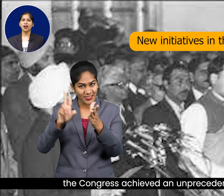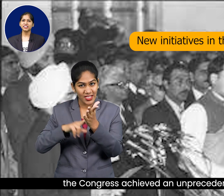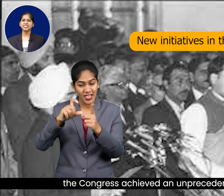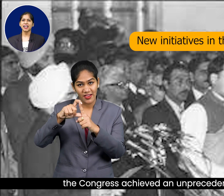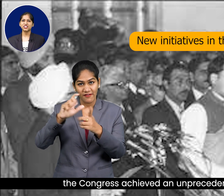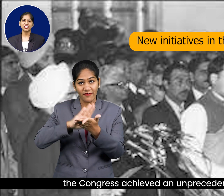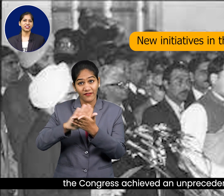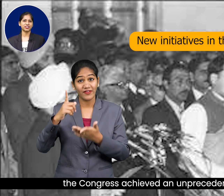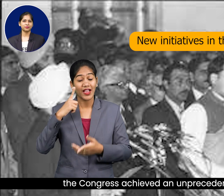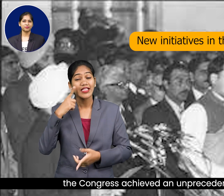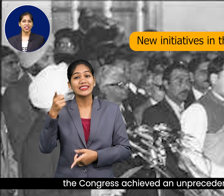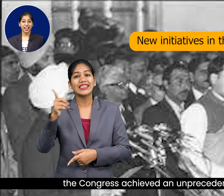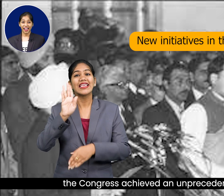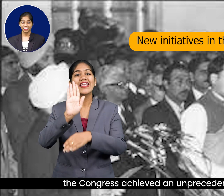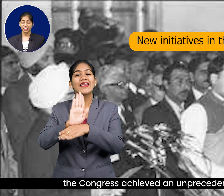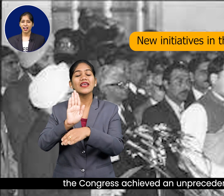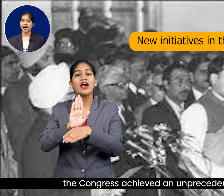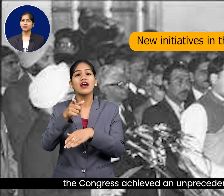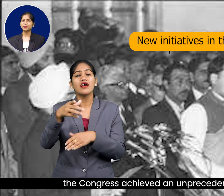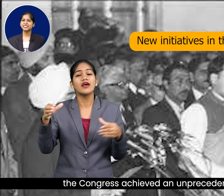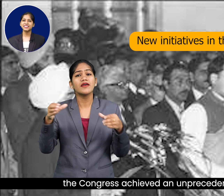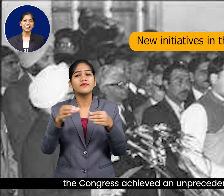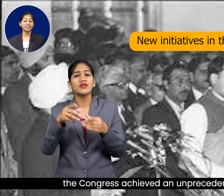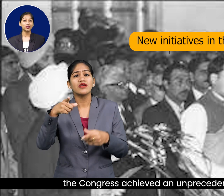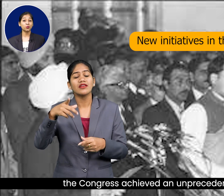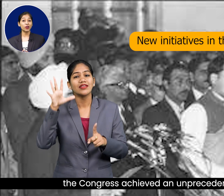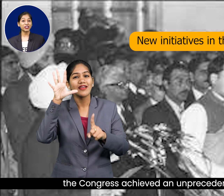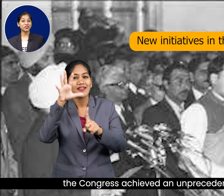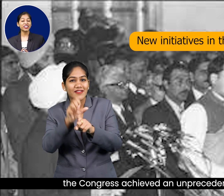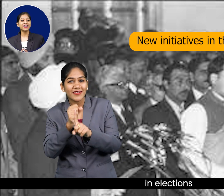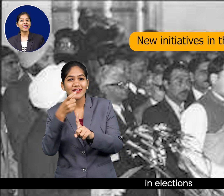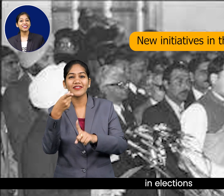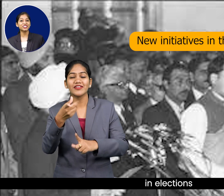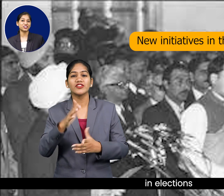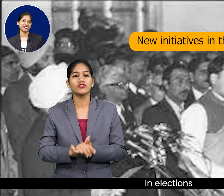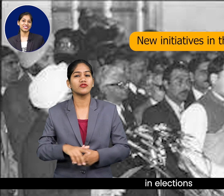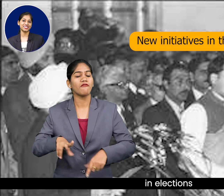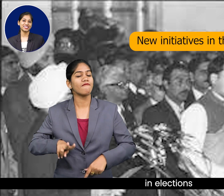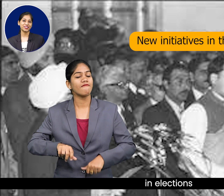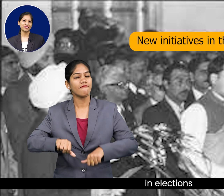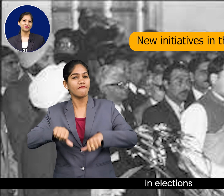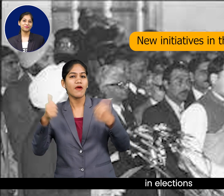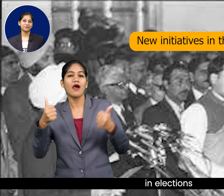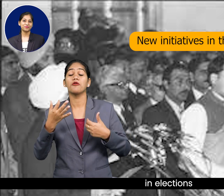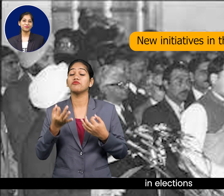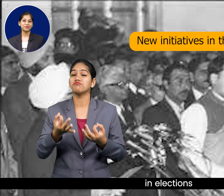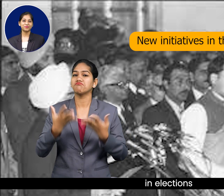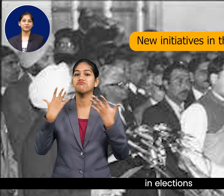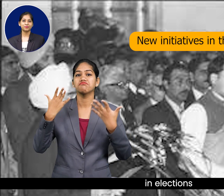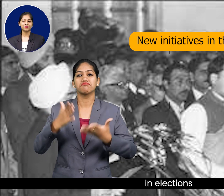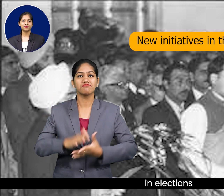the Congress achieved an unprecedented victory in elections